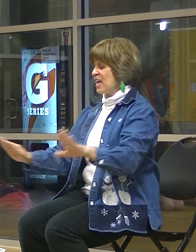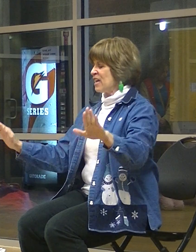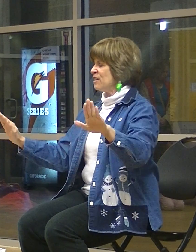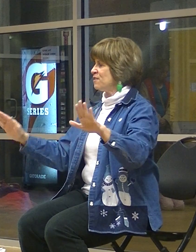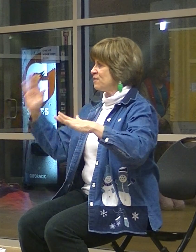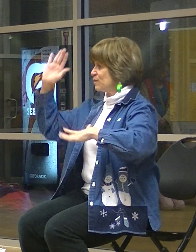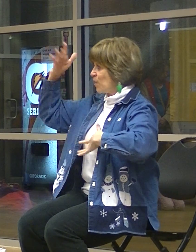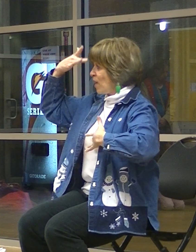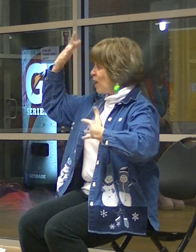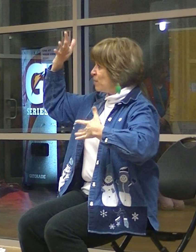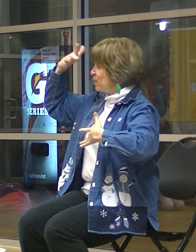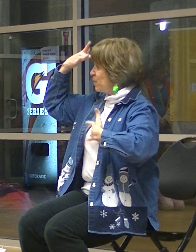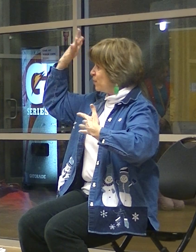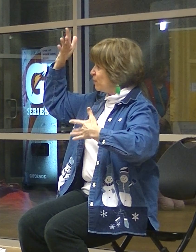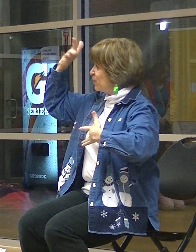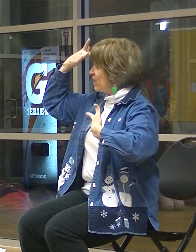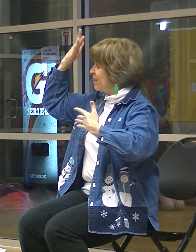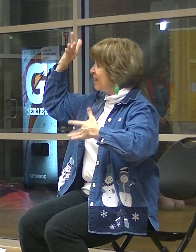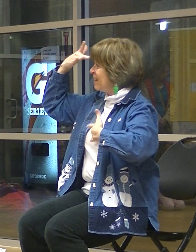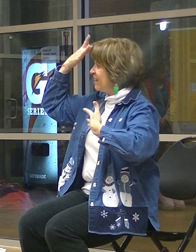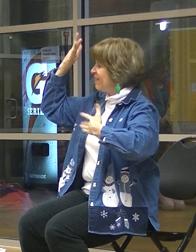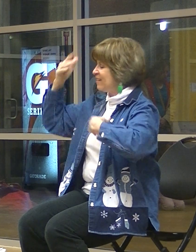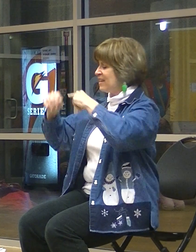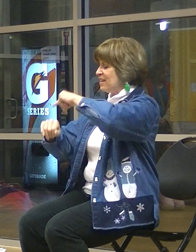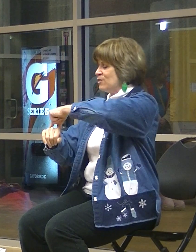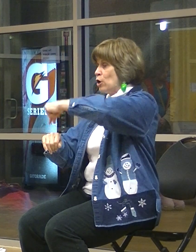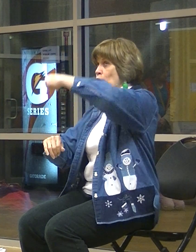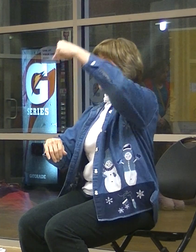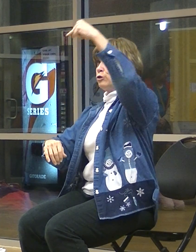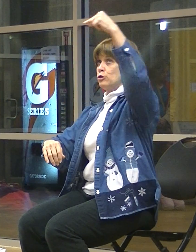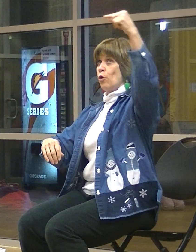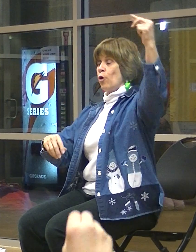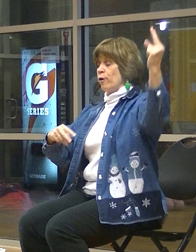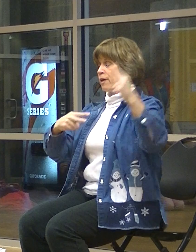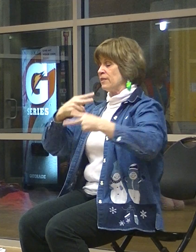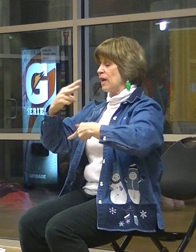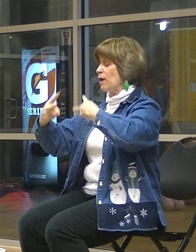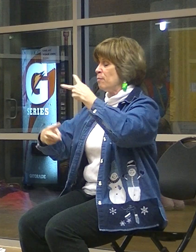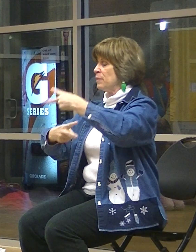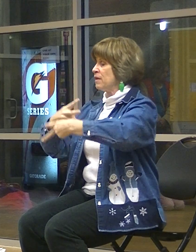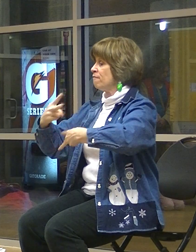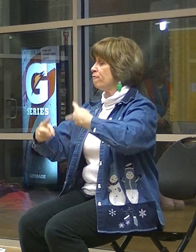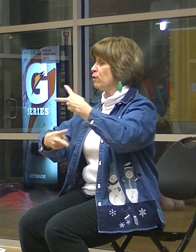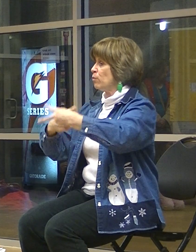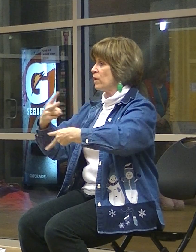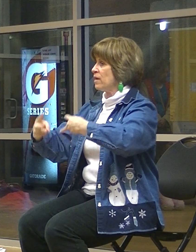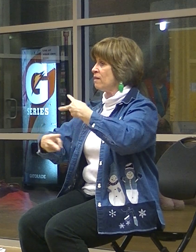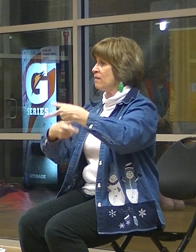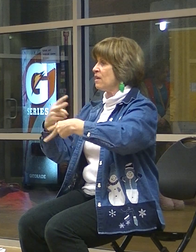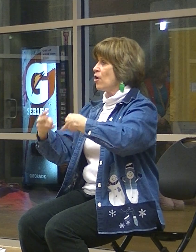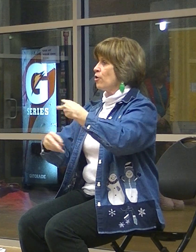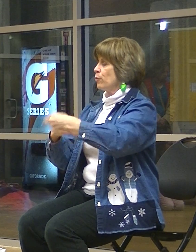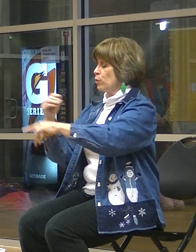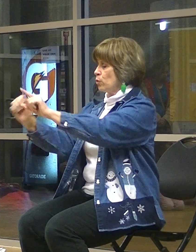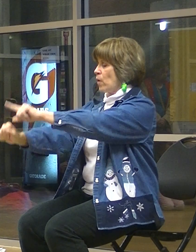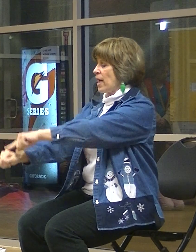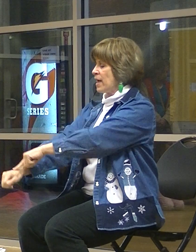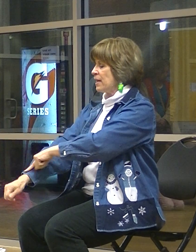indescribable feelings. The new world with beginners in